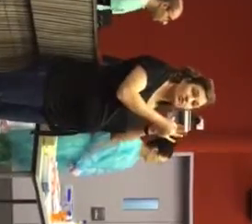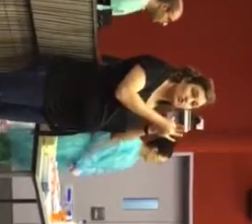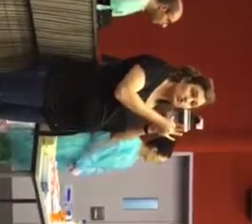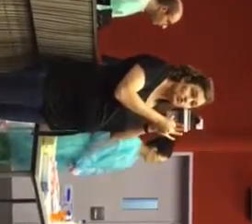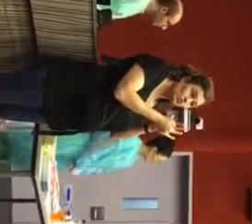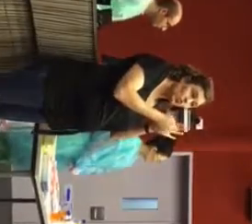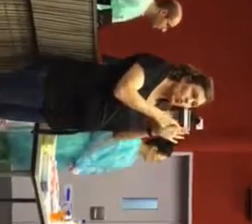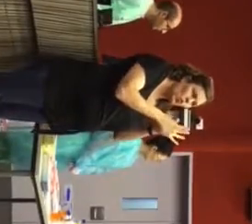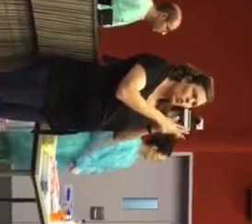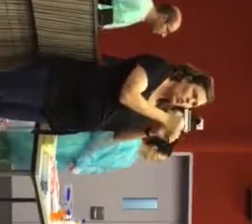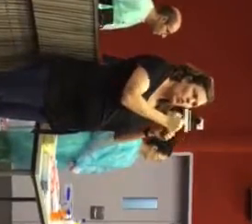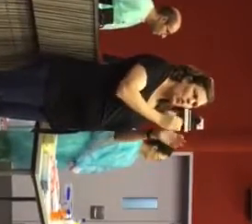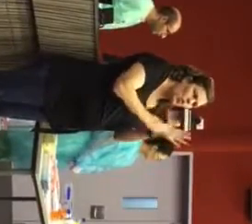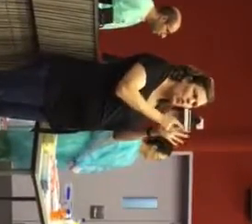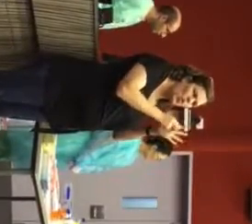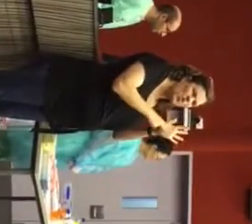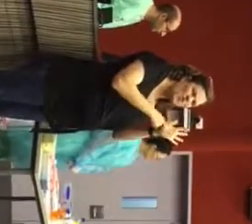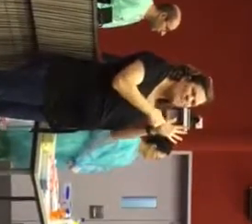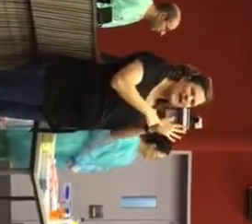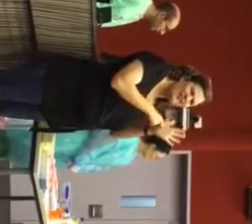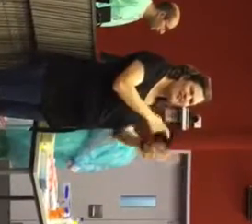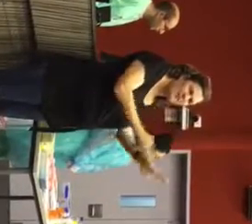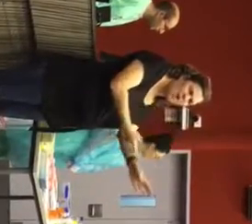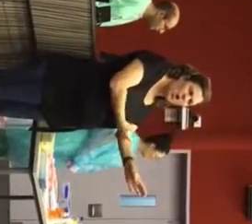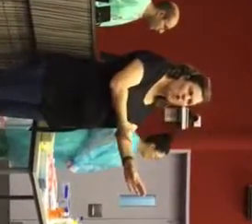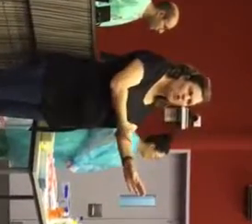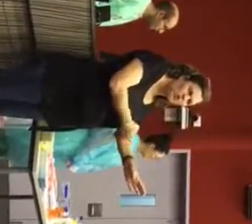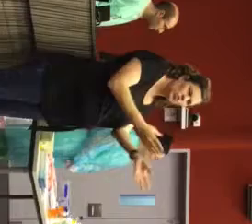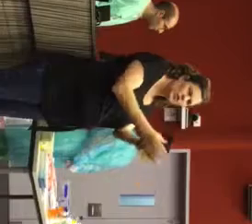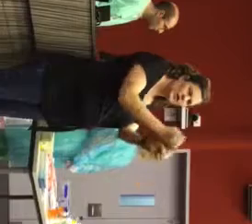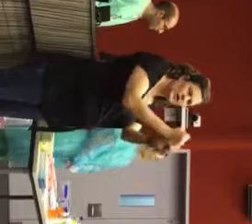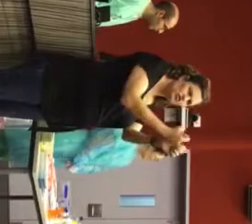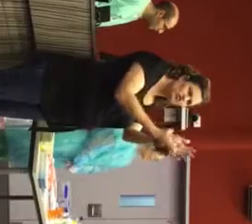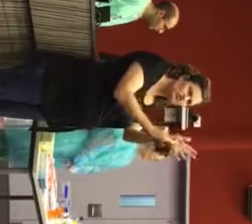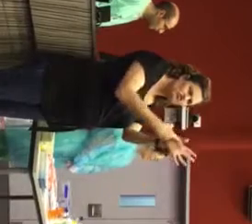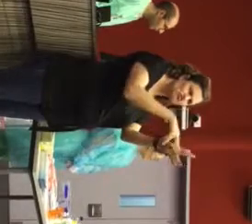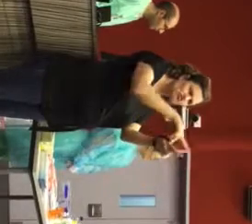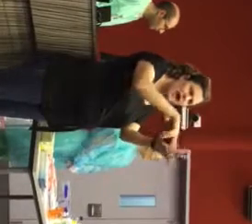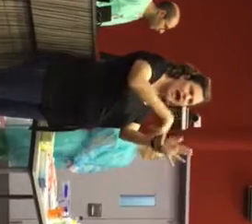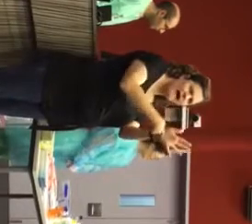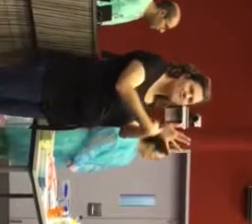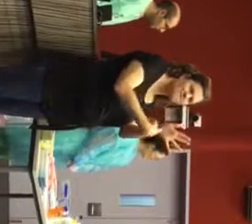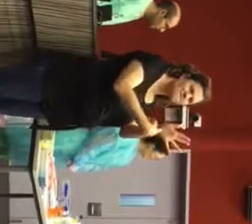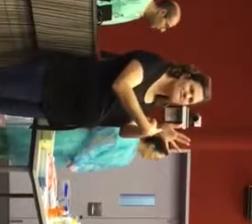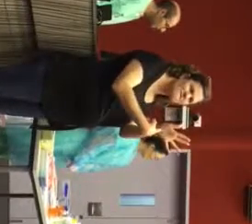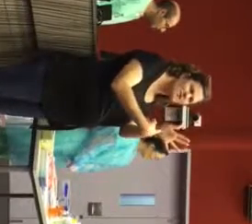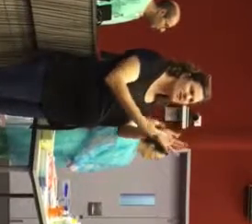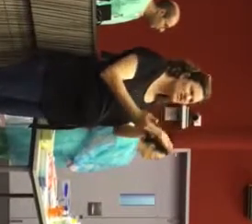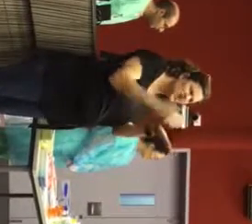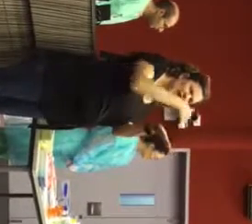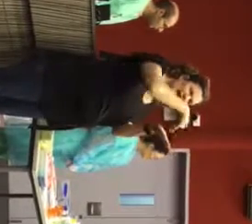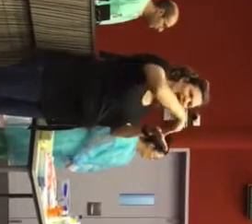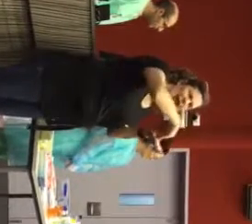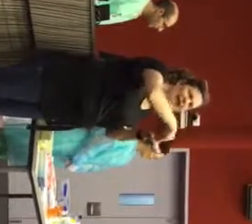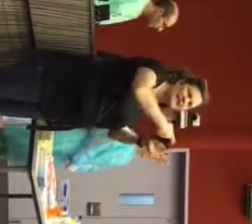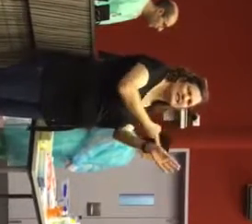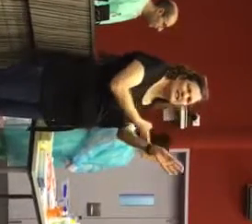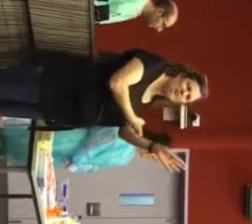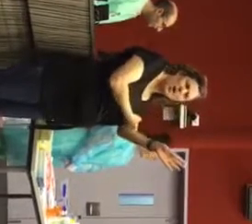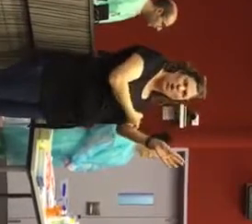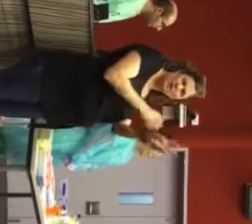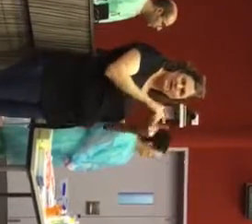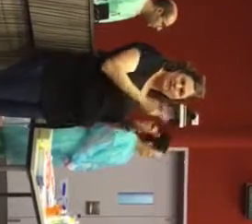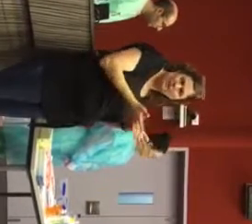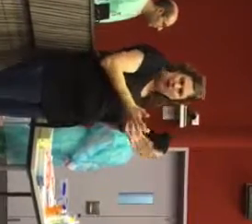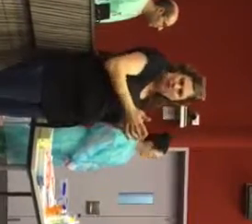bone, so you can do that with bone grafting, so that you can have a good quality and a good depth of bone to put an implant